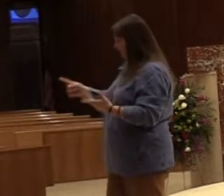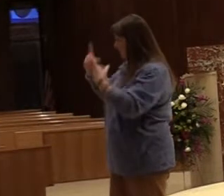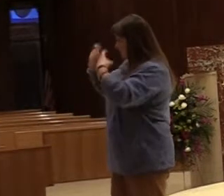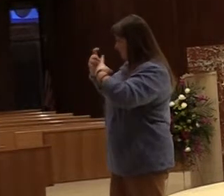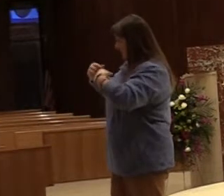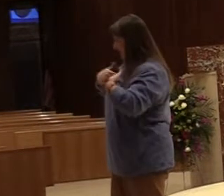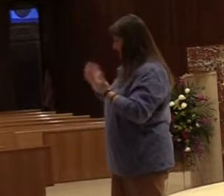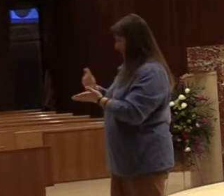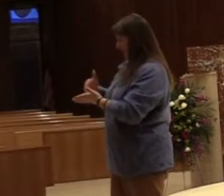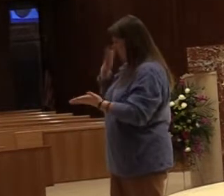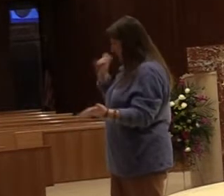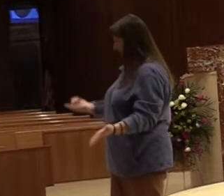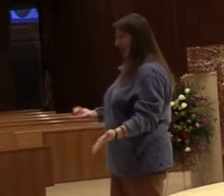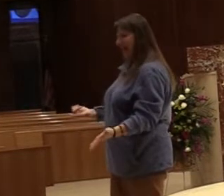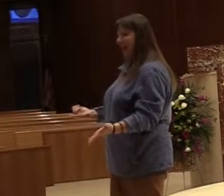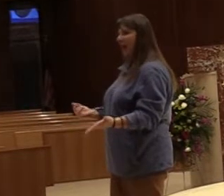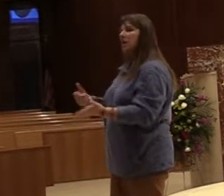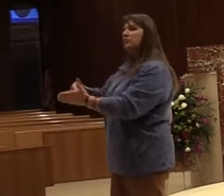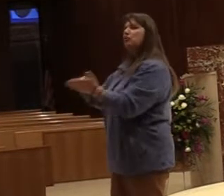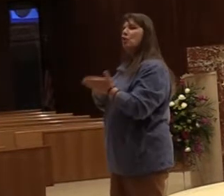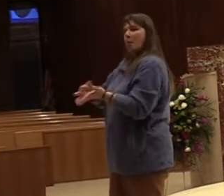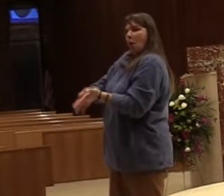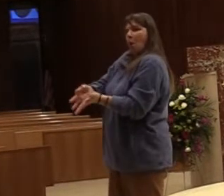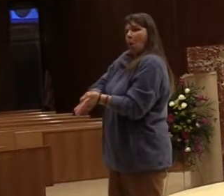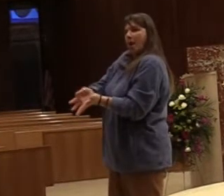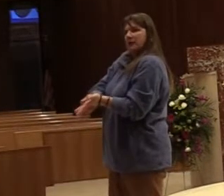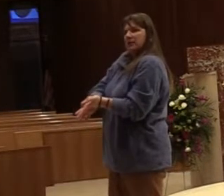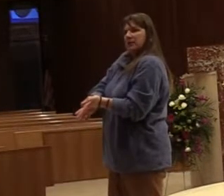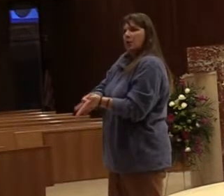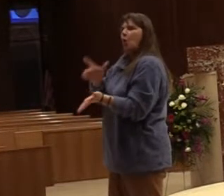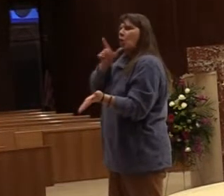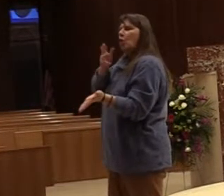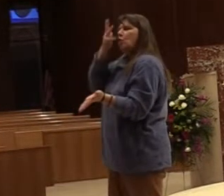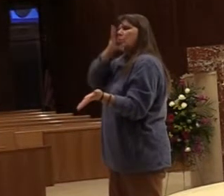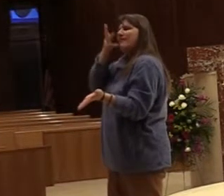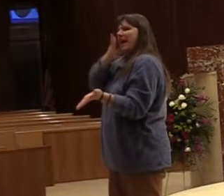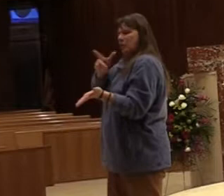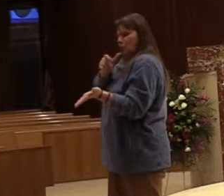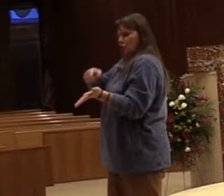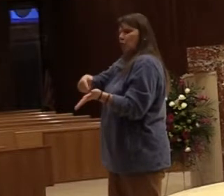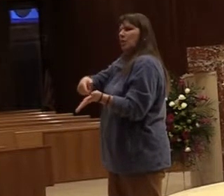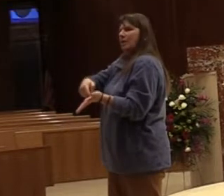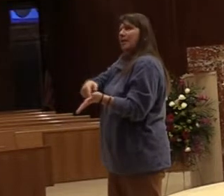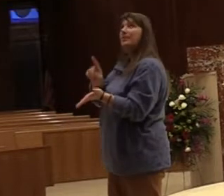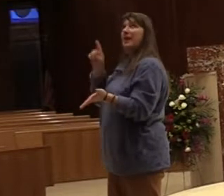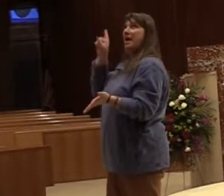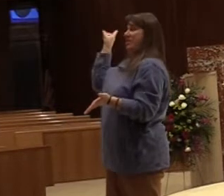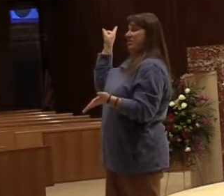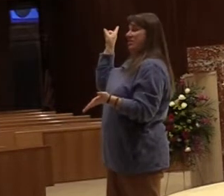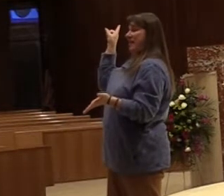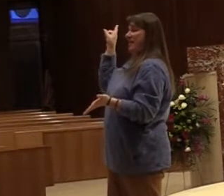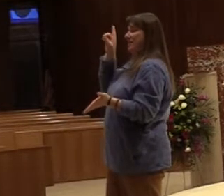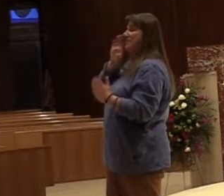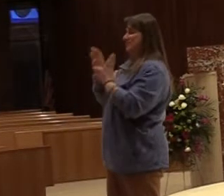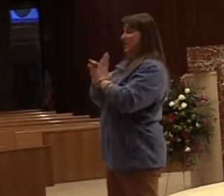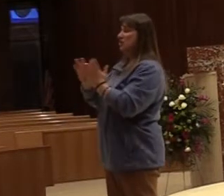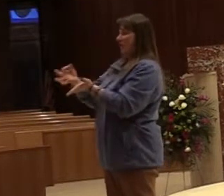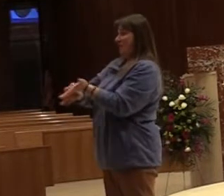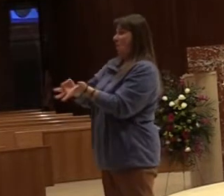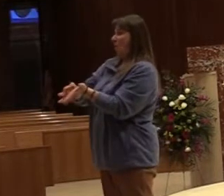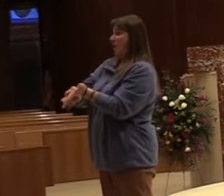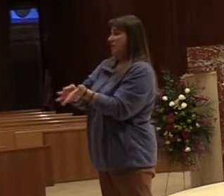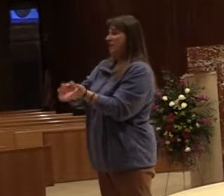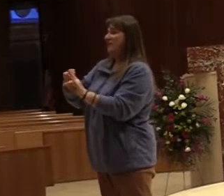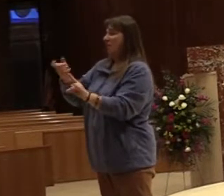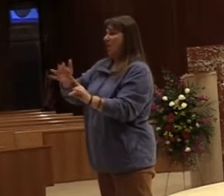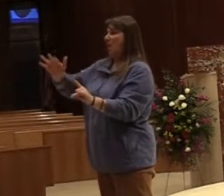have on it. Then on the screens we have an image of a coin that they would pay the taxes on, and on it is an image